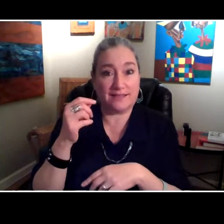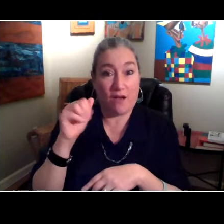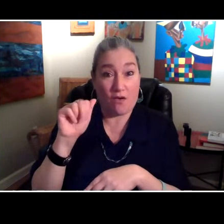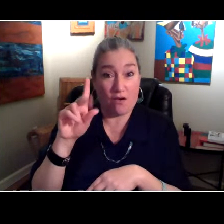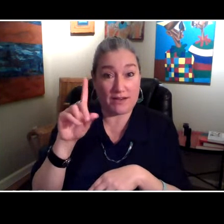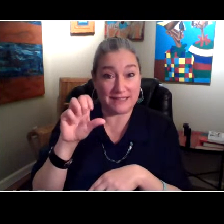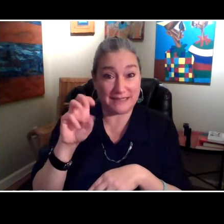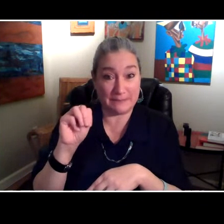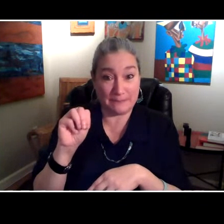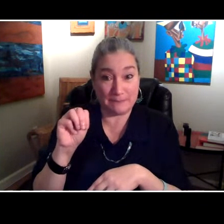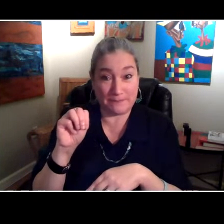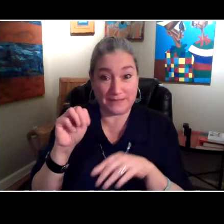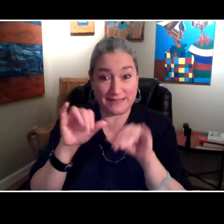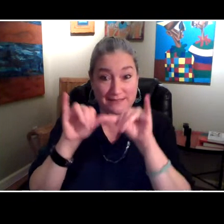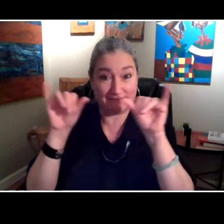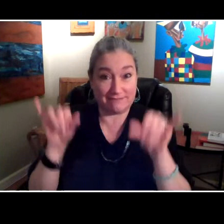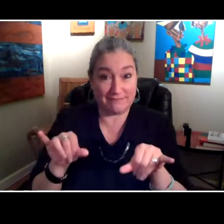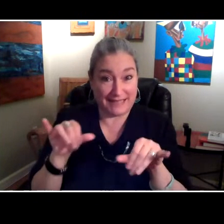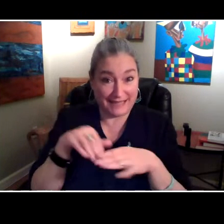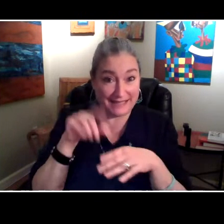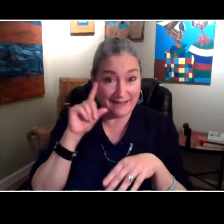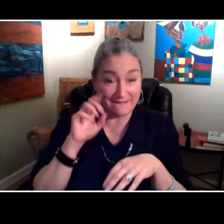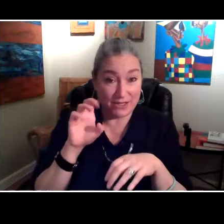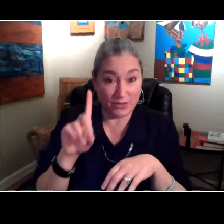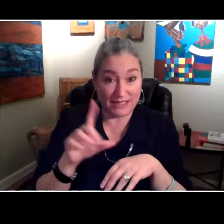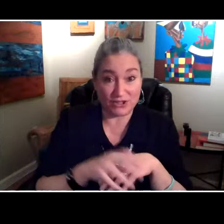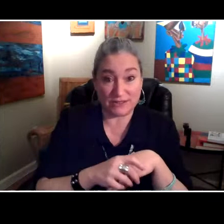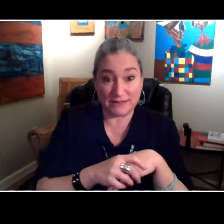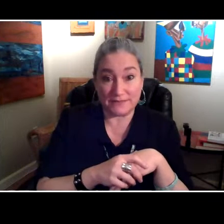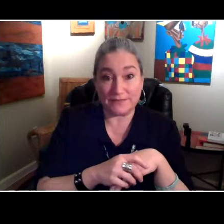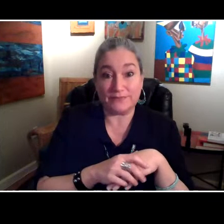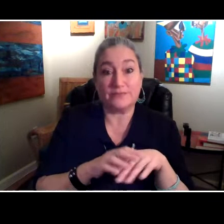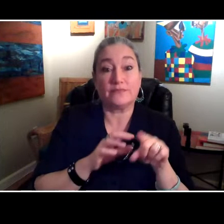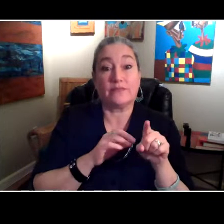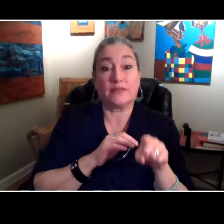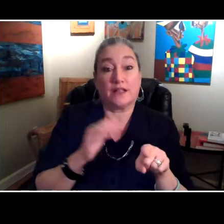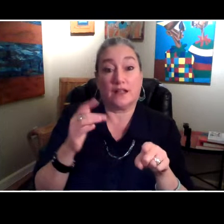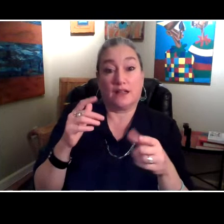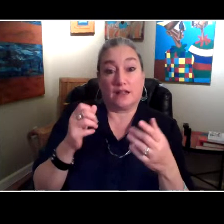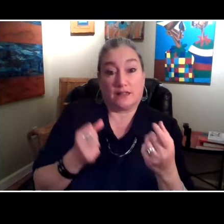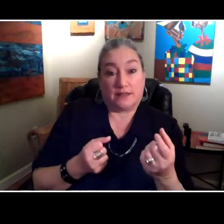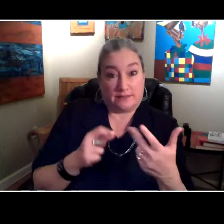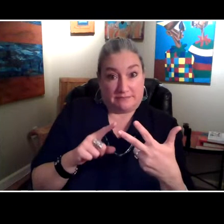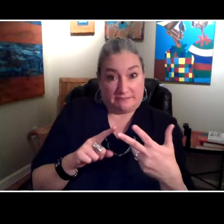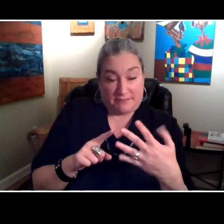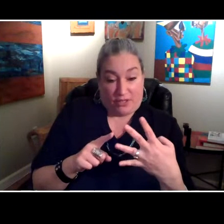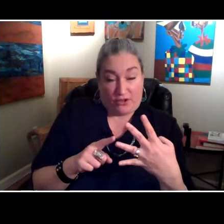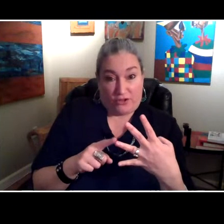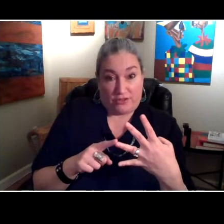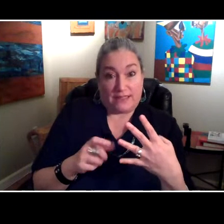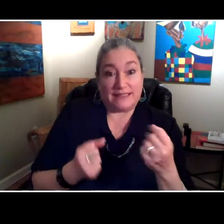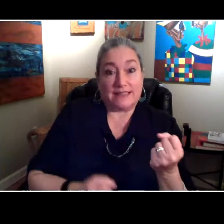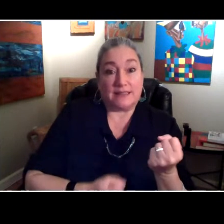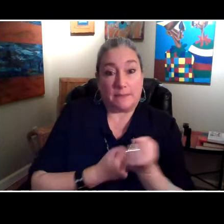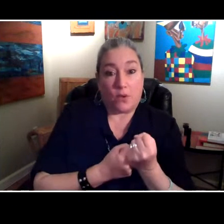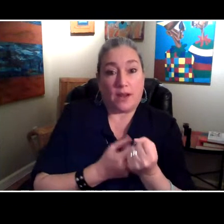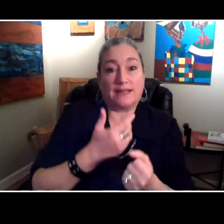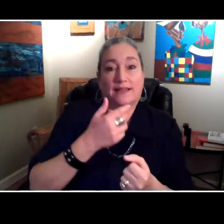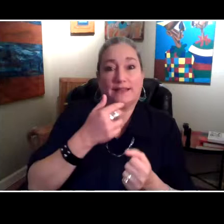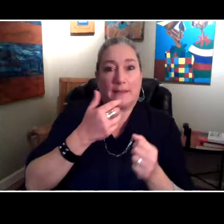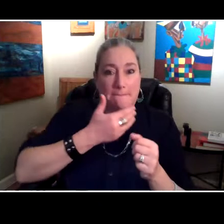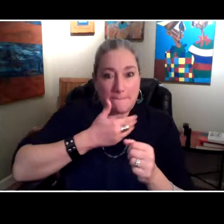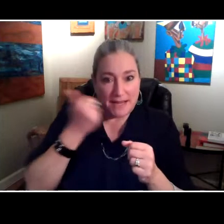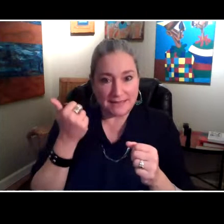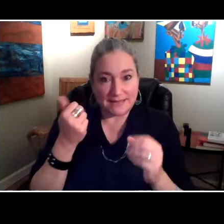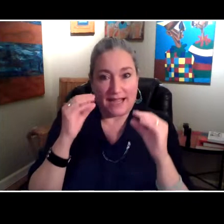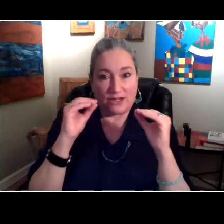stakeholders to dismantle harmful systemic audism that exists in deaf education.